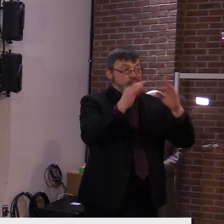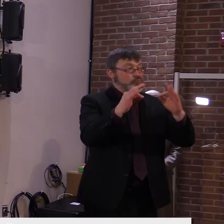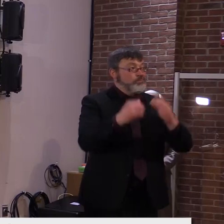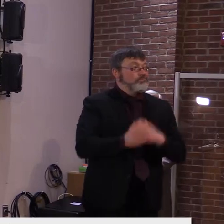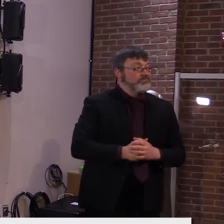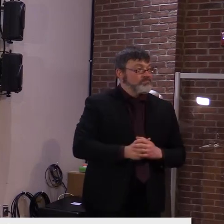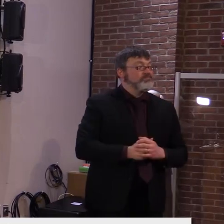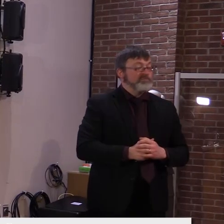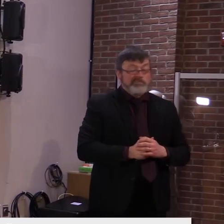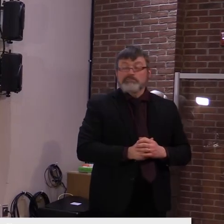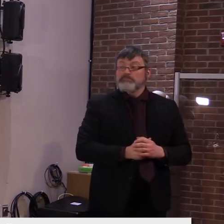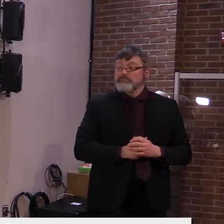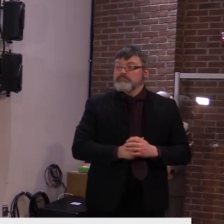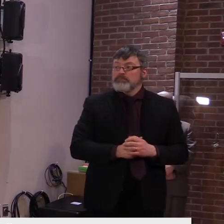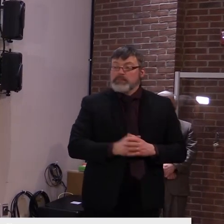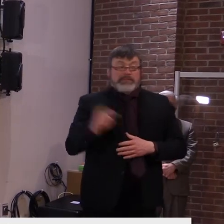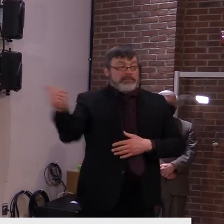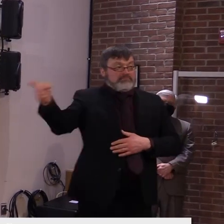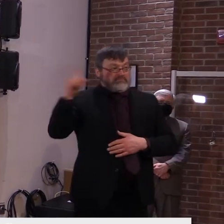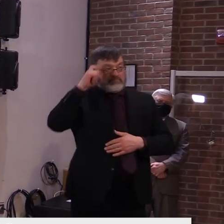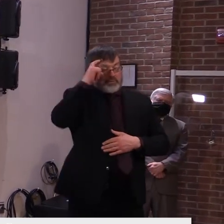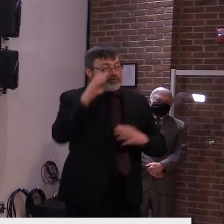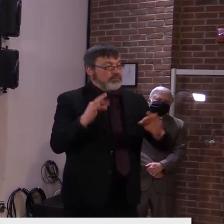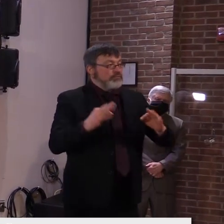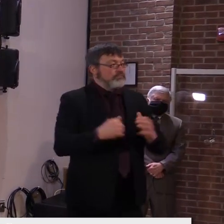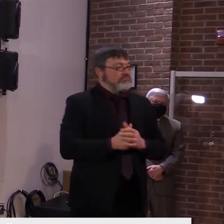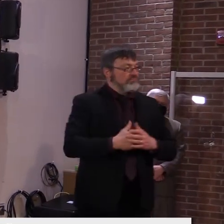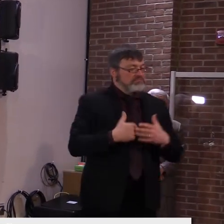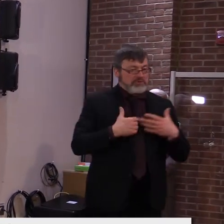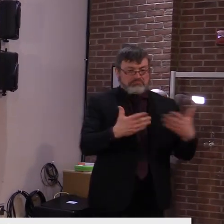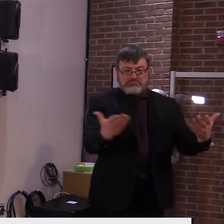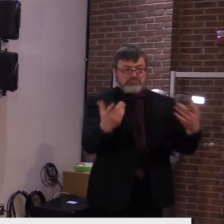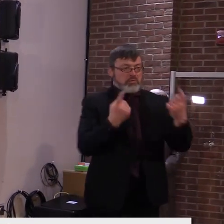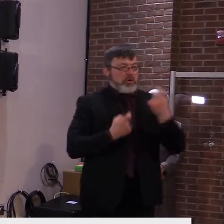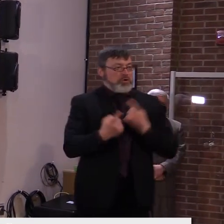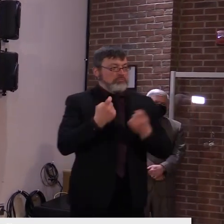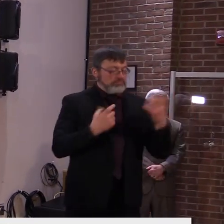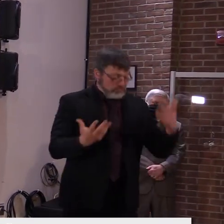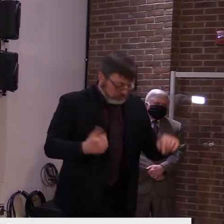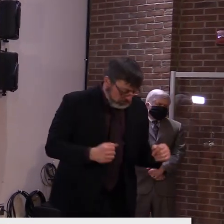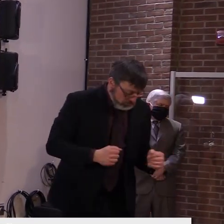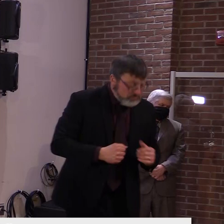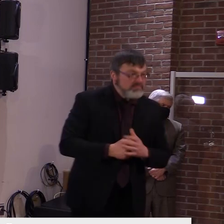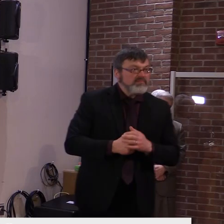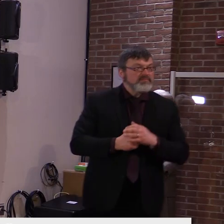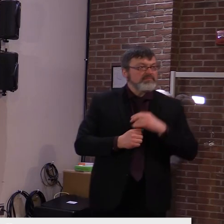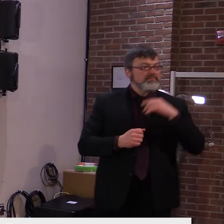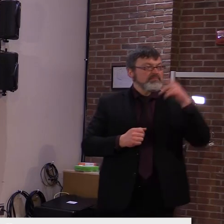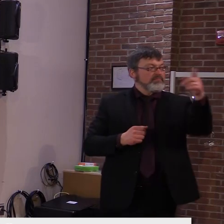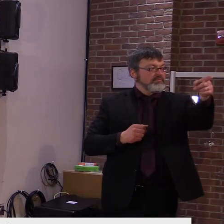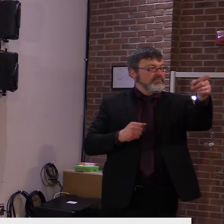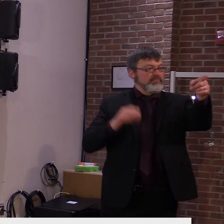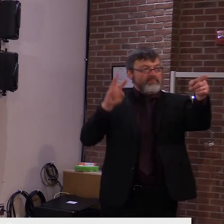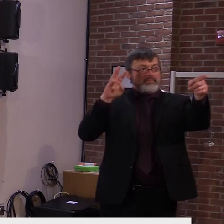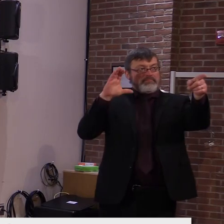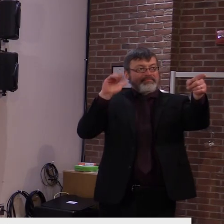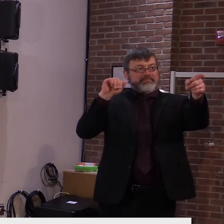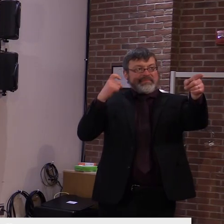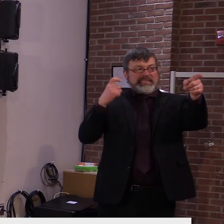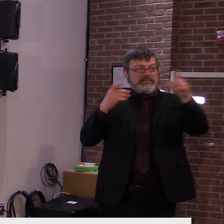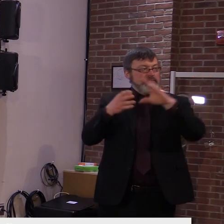Thank you, Dr. Levine. We'll now open it up to questions. Start with Calvin. Thank you, Governor. So